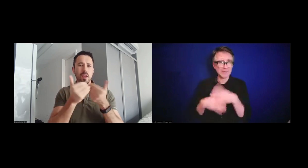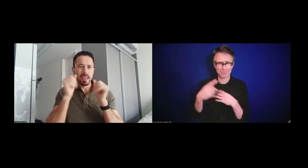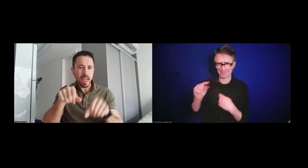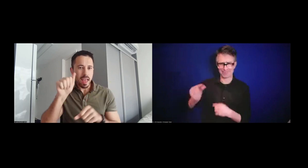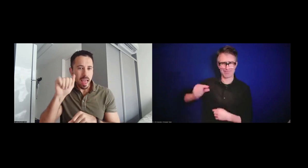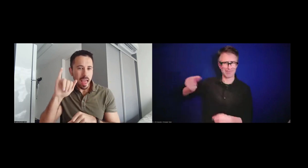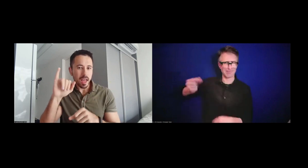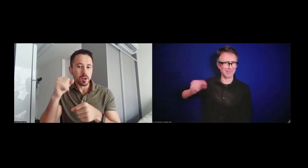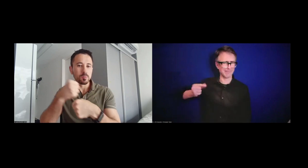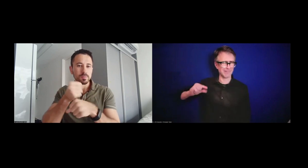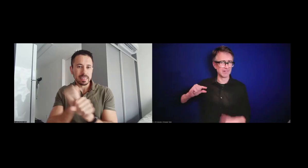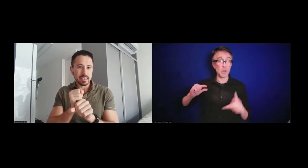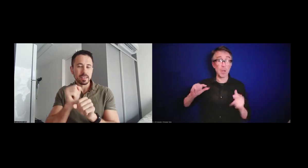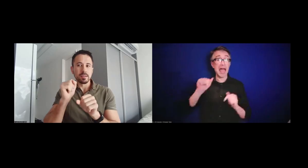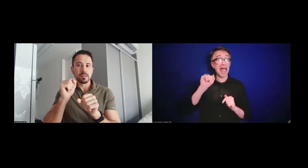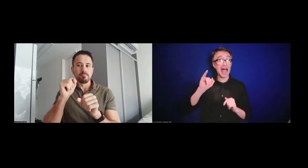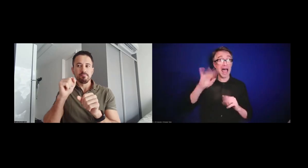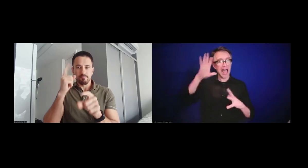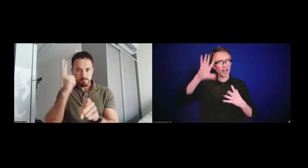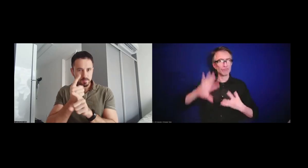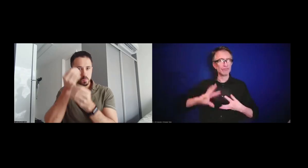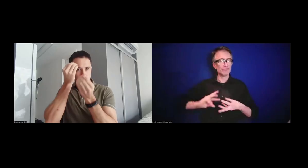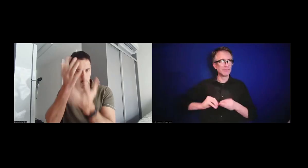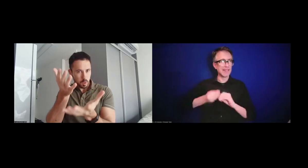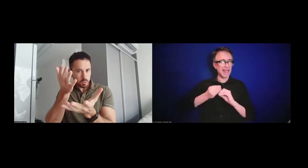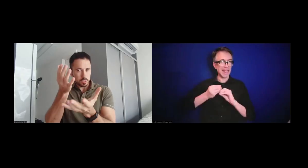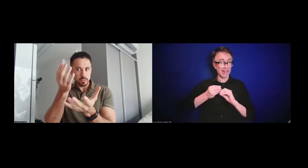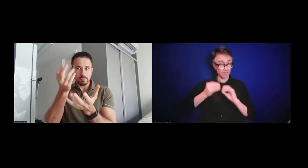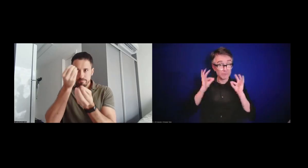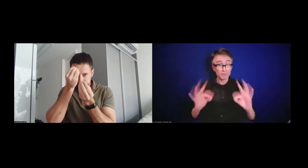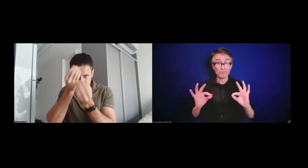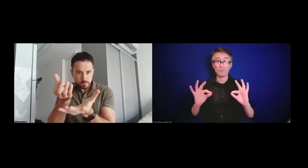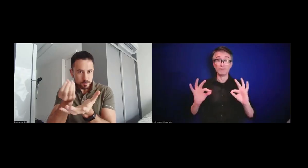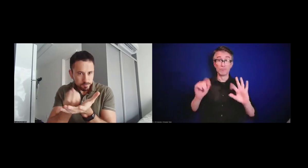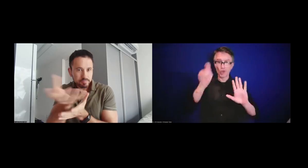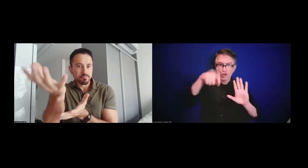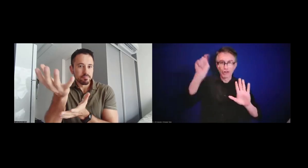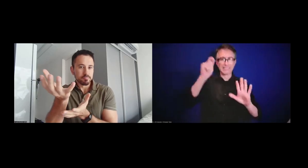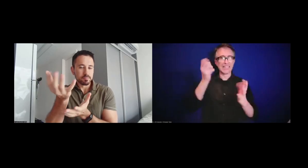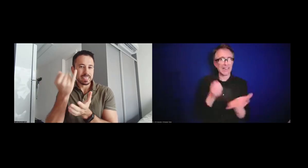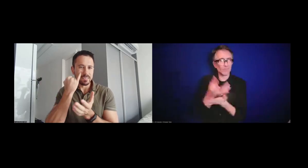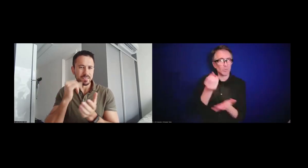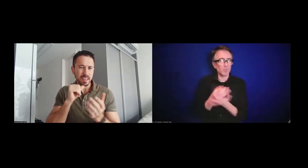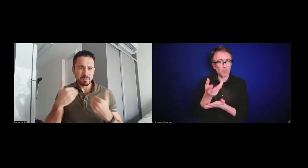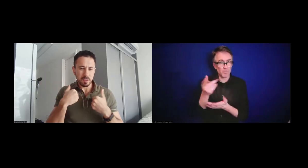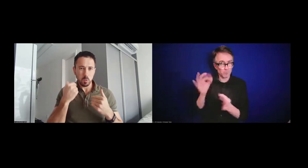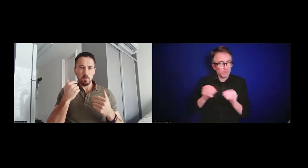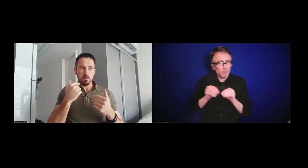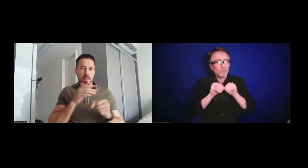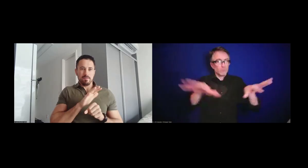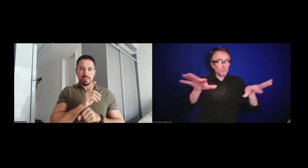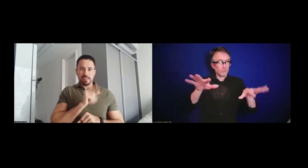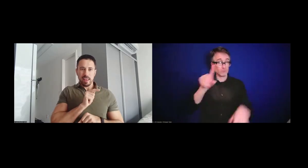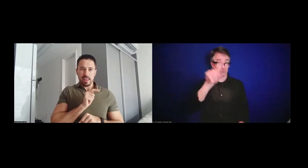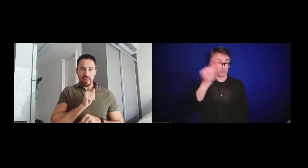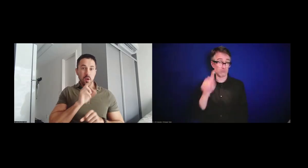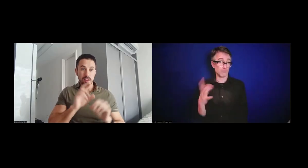data available. If anything, there's a scarcity of data around disability. So then how can that